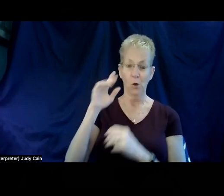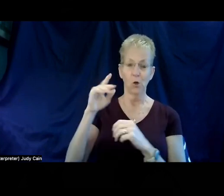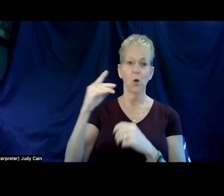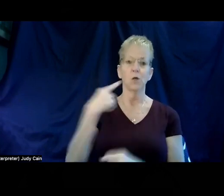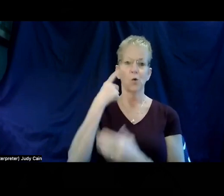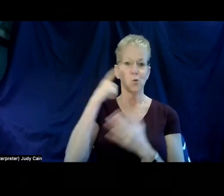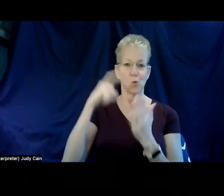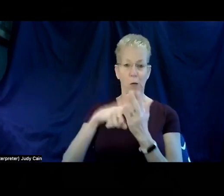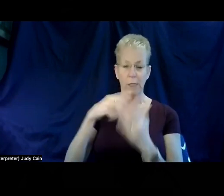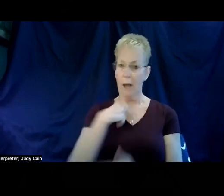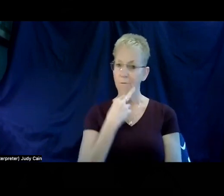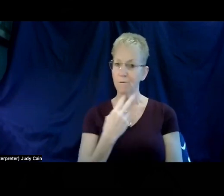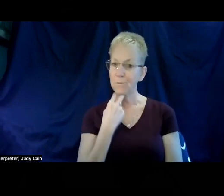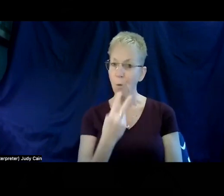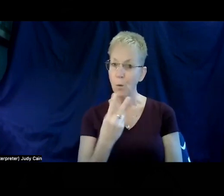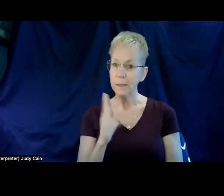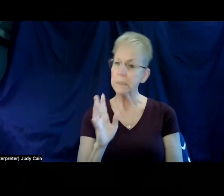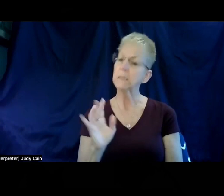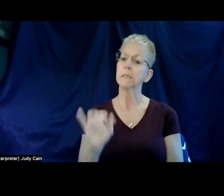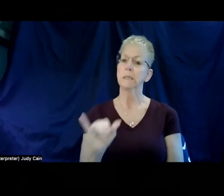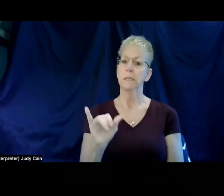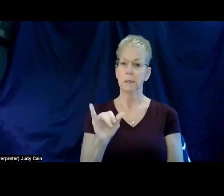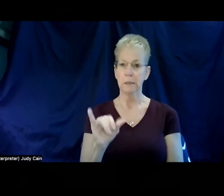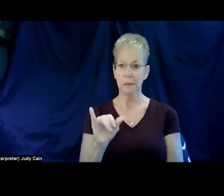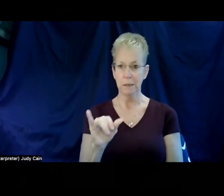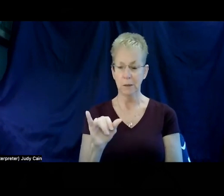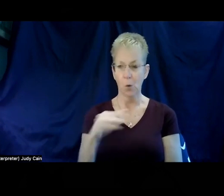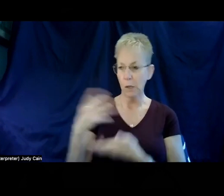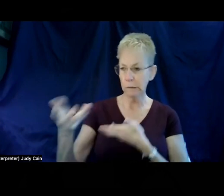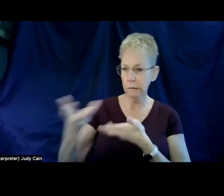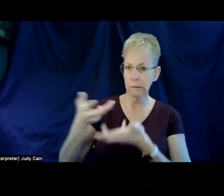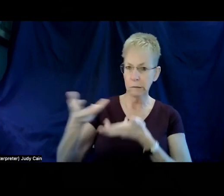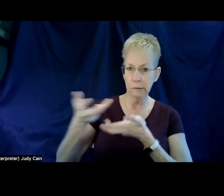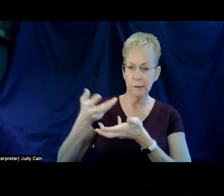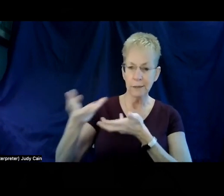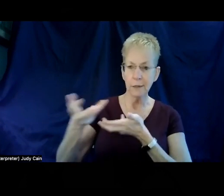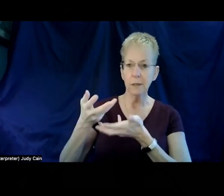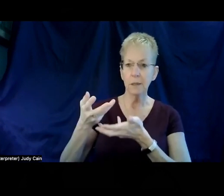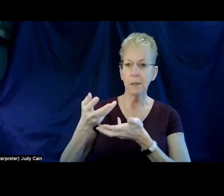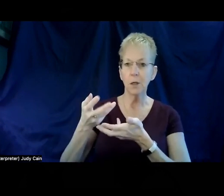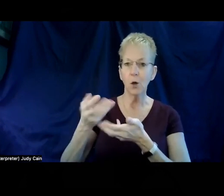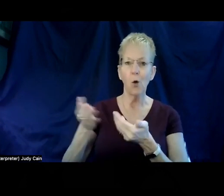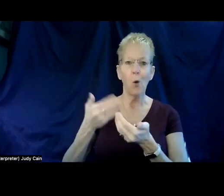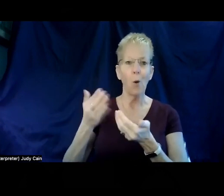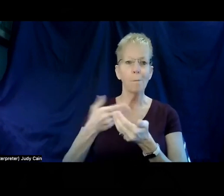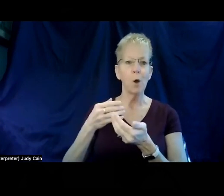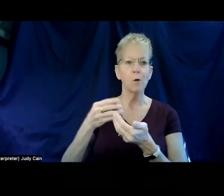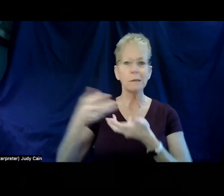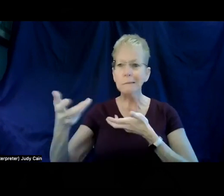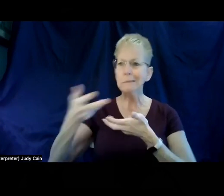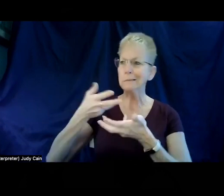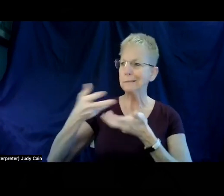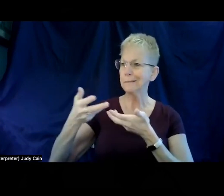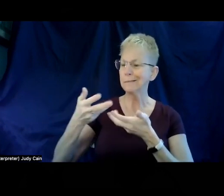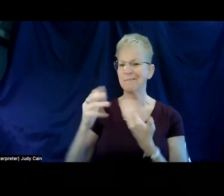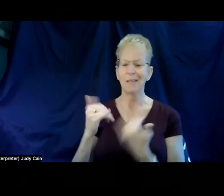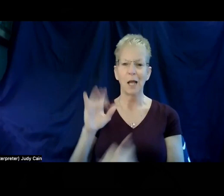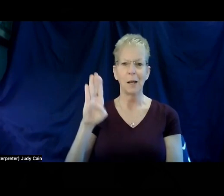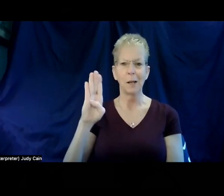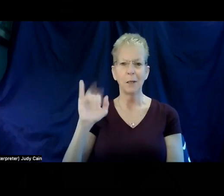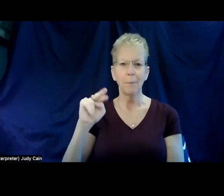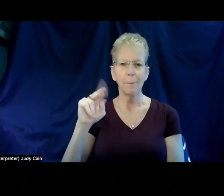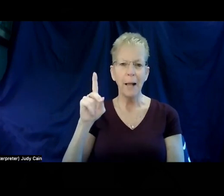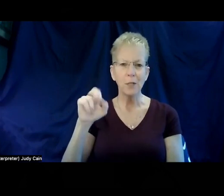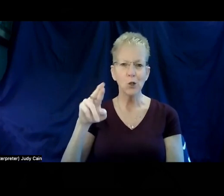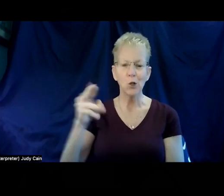voices, and would engage in almost banter, but saying, no, that's the